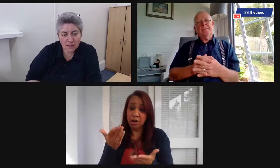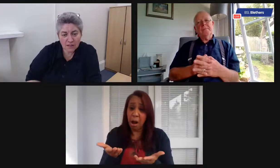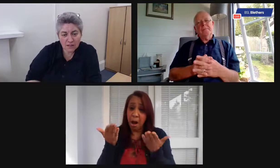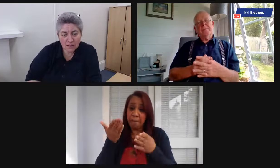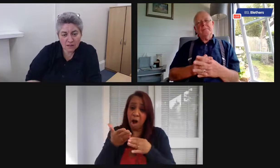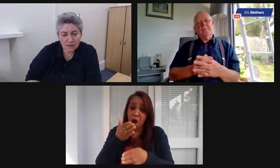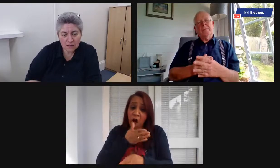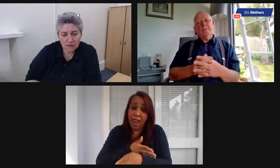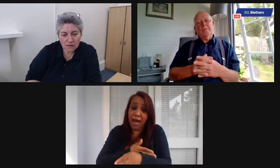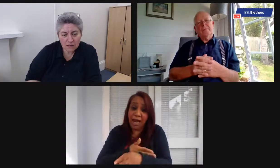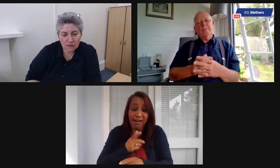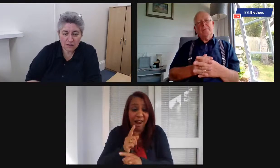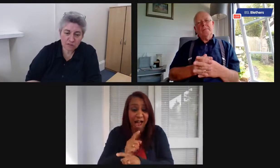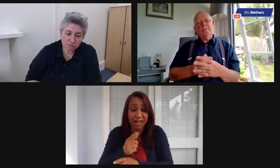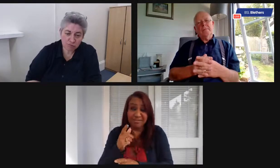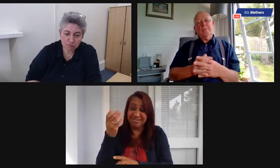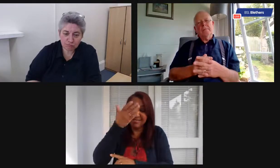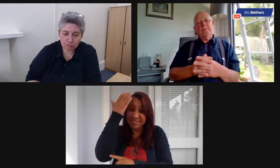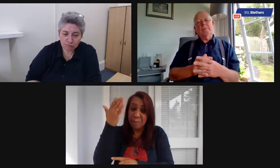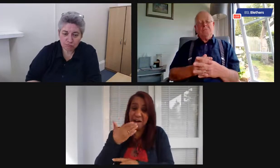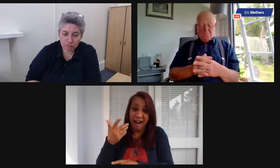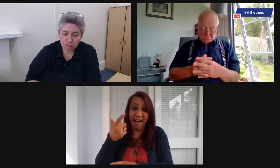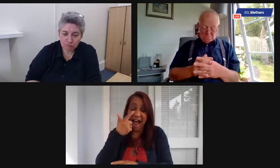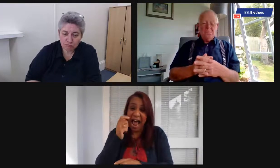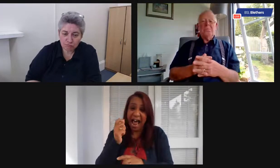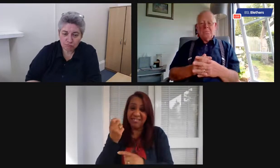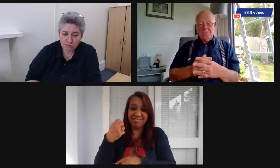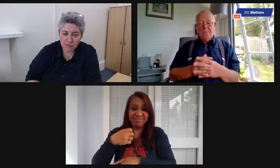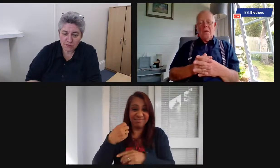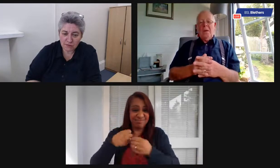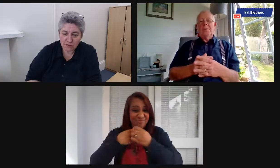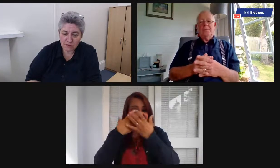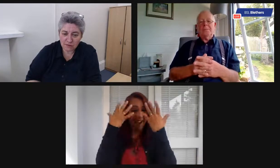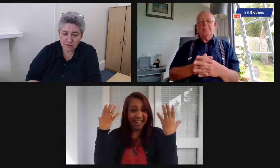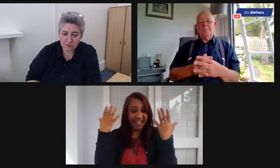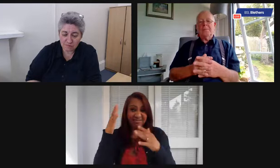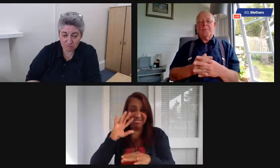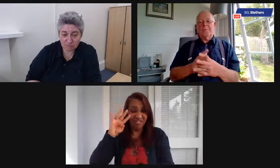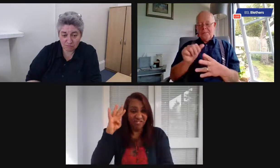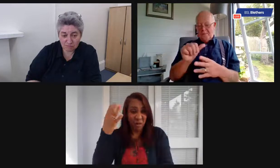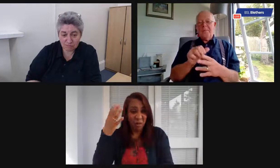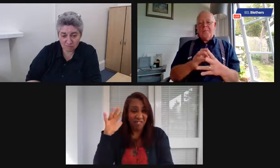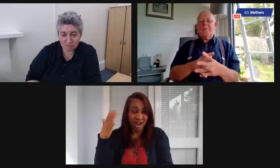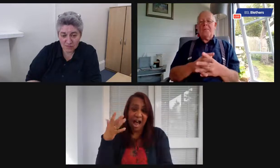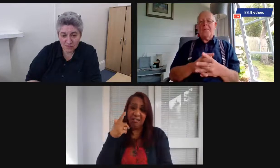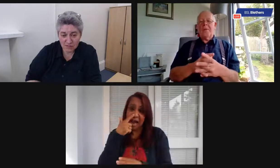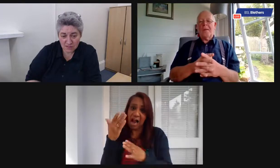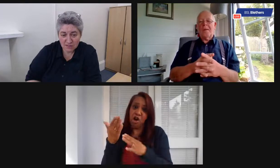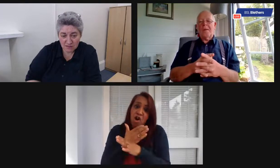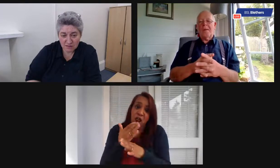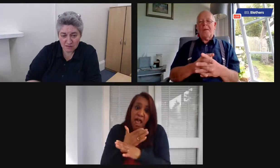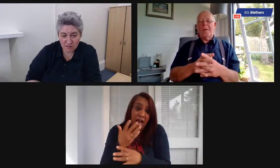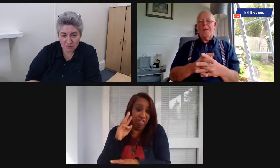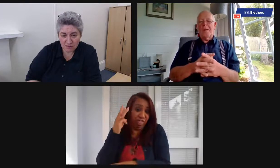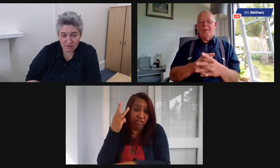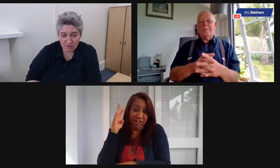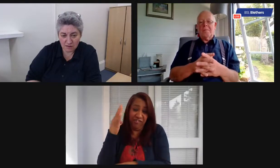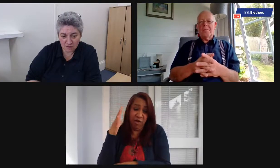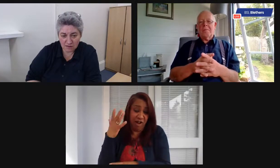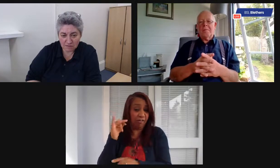know, I mean, there is another option is that if you go up early in the summer, Yeah, it's a bright day, yeah, 4, true. 5 in the morning, the early